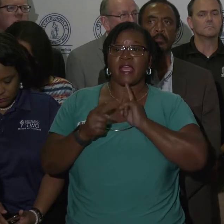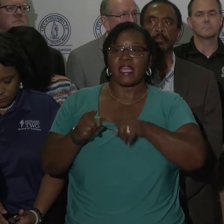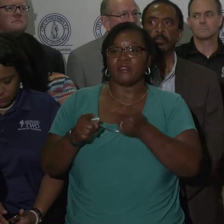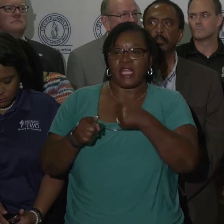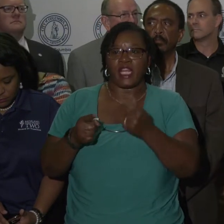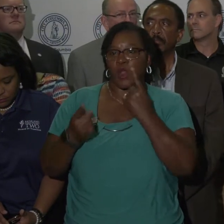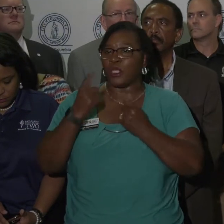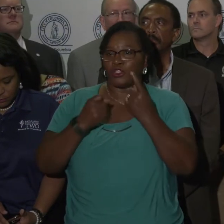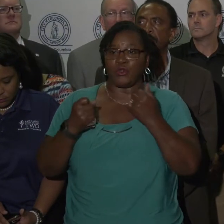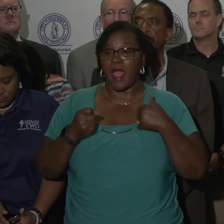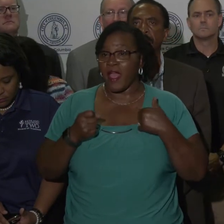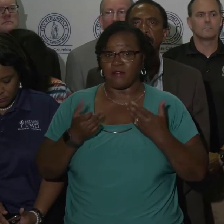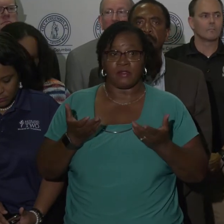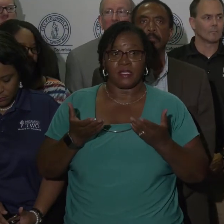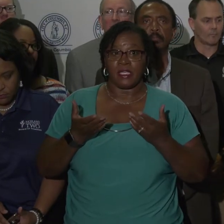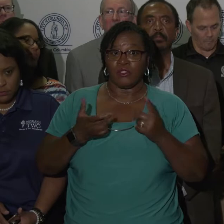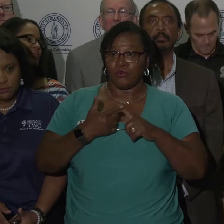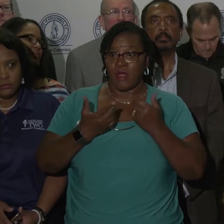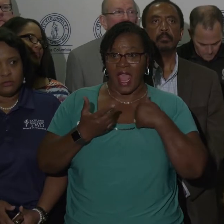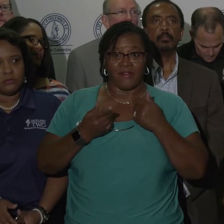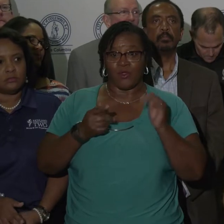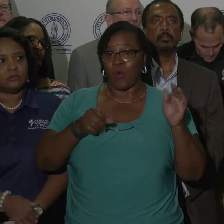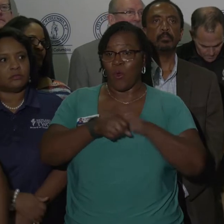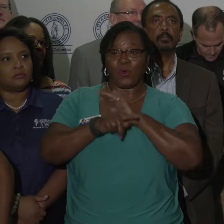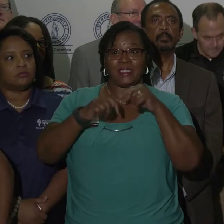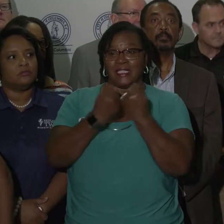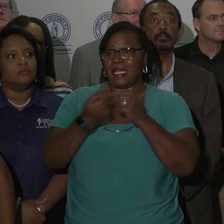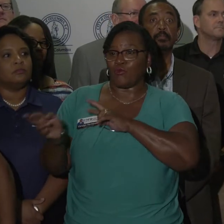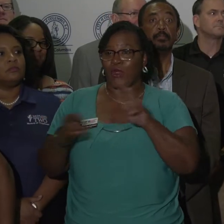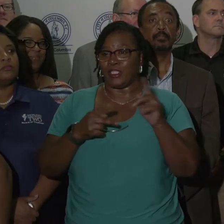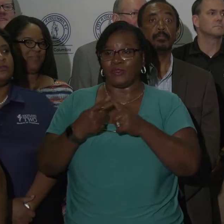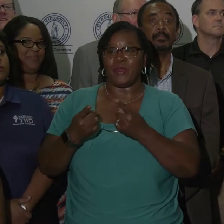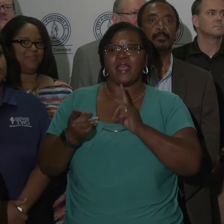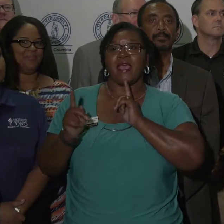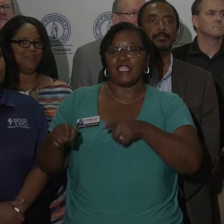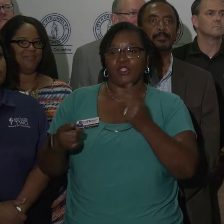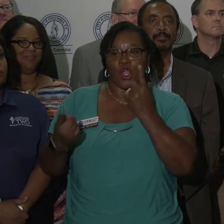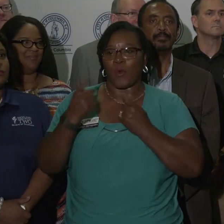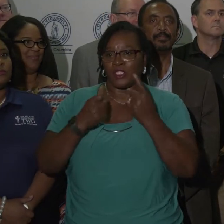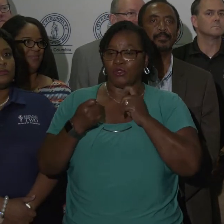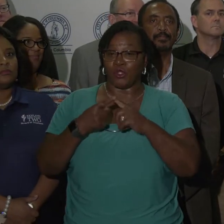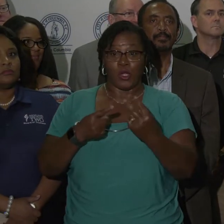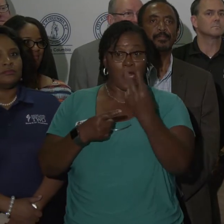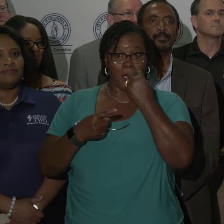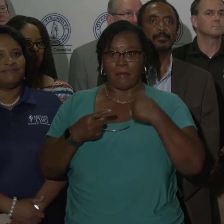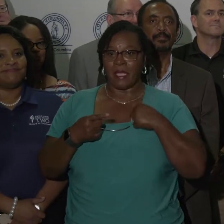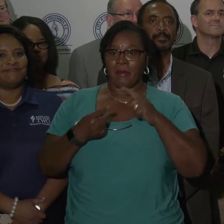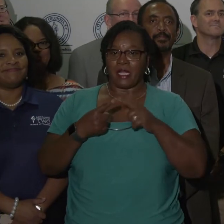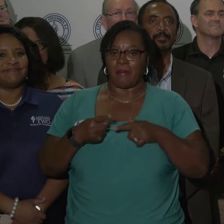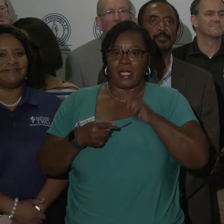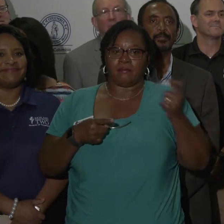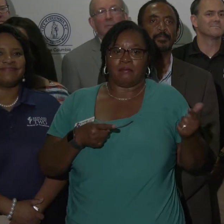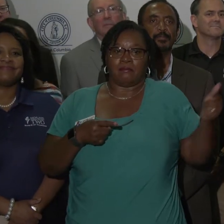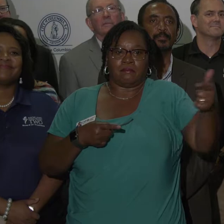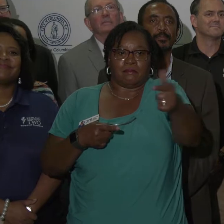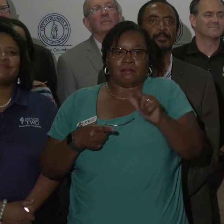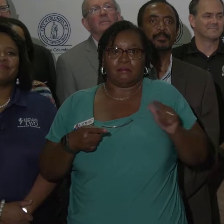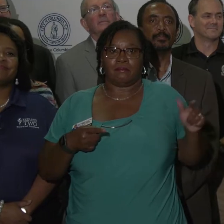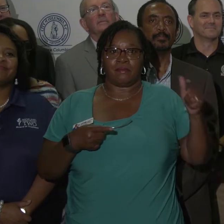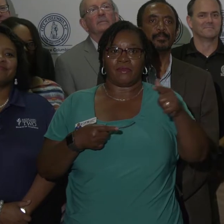you all have. We got the whole team back here ready to answer questions. So you can look at me, but I might pass it off to someone